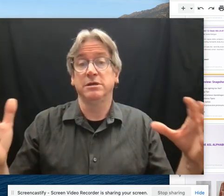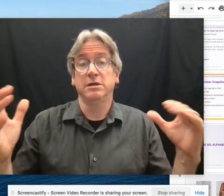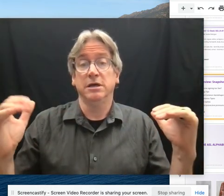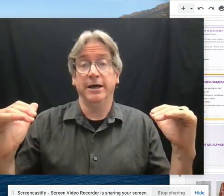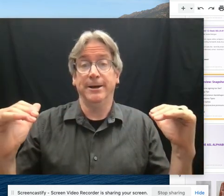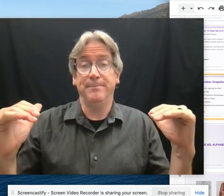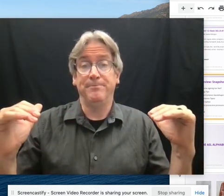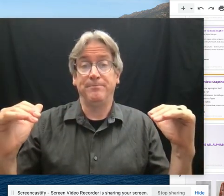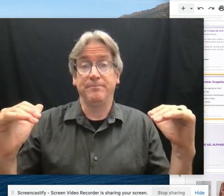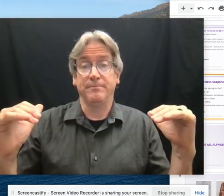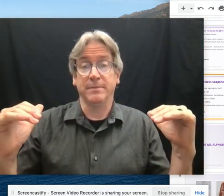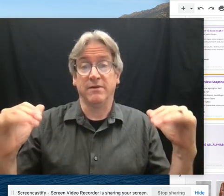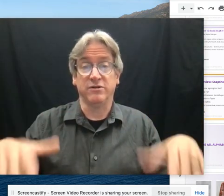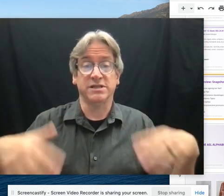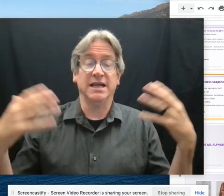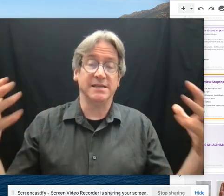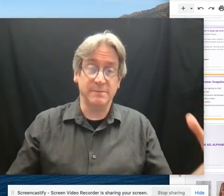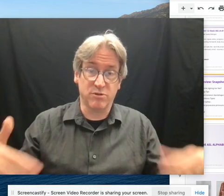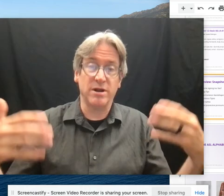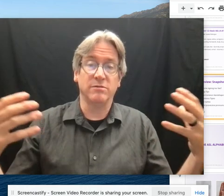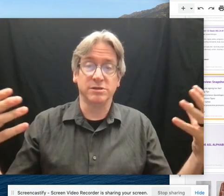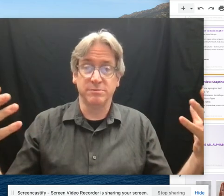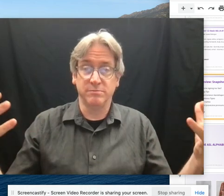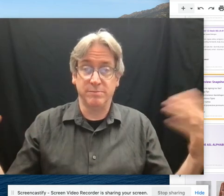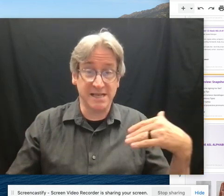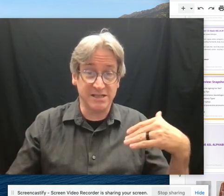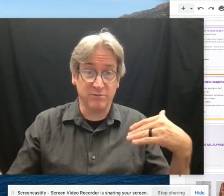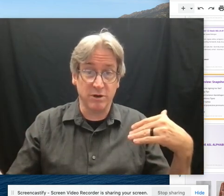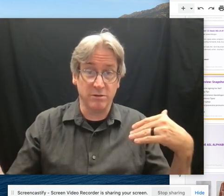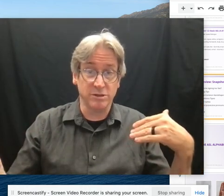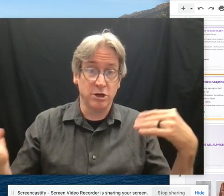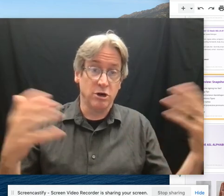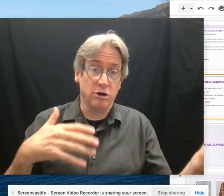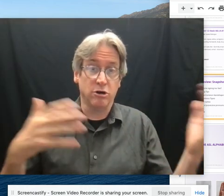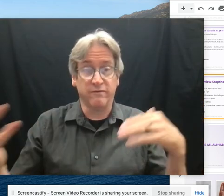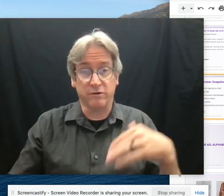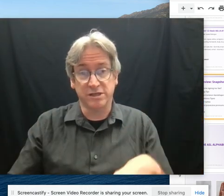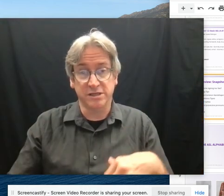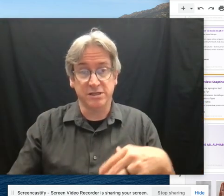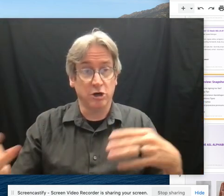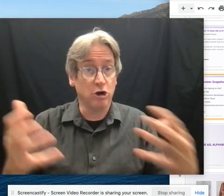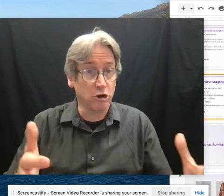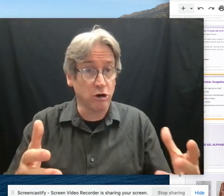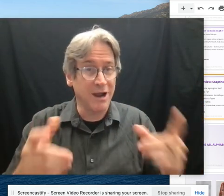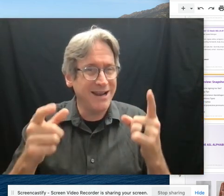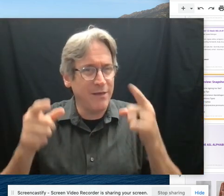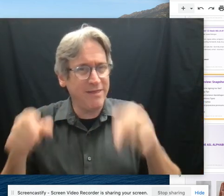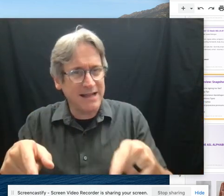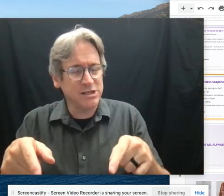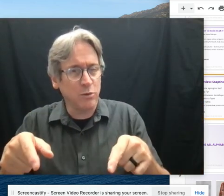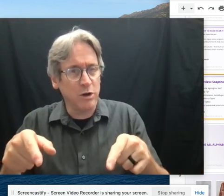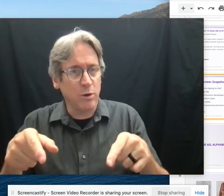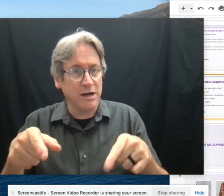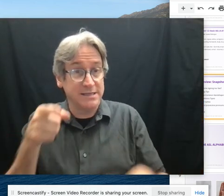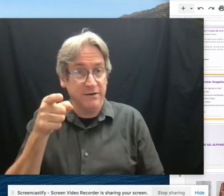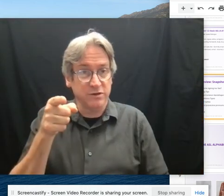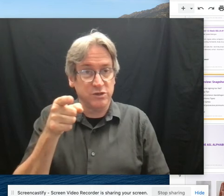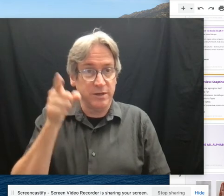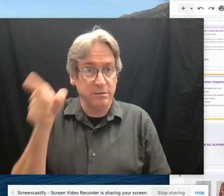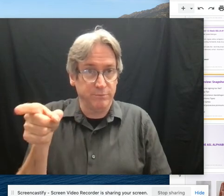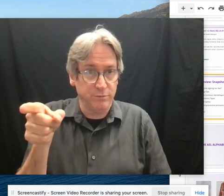types, first and last names, pronouns, possessive pronouns, her versus her. Now, that's the one where